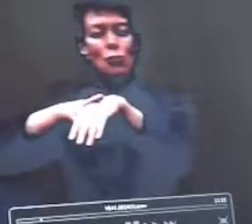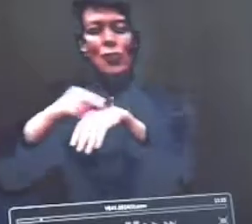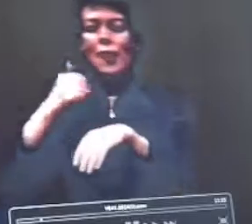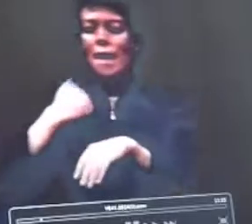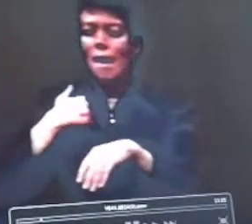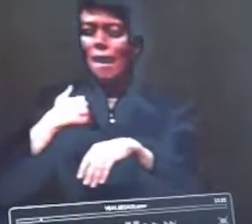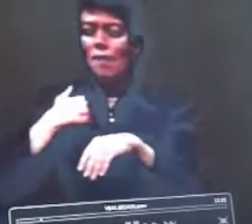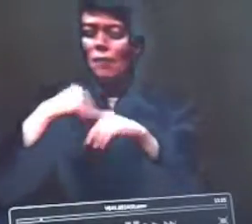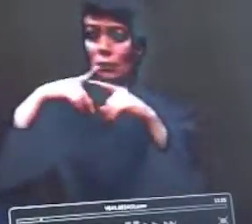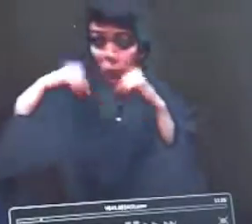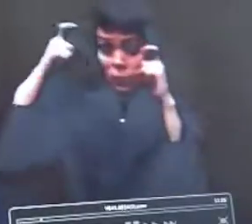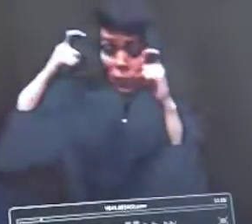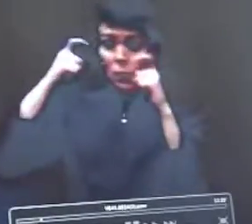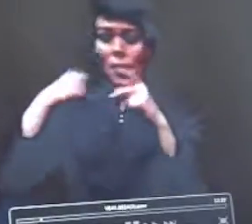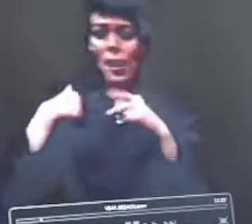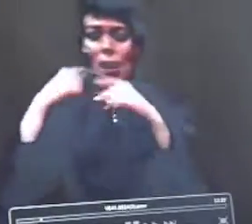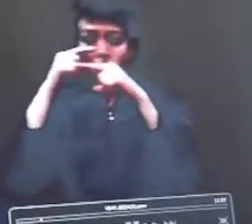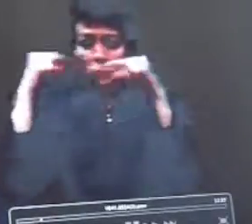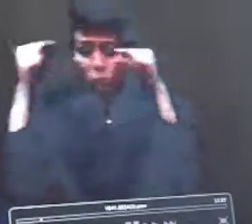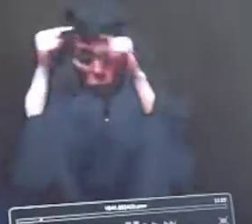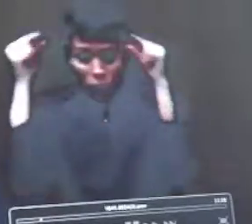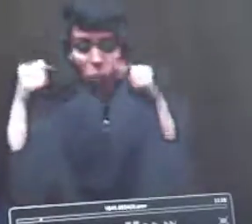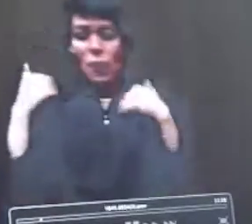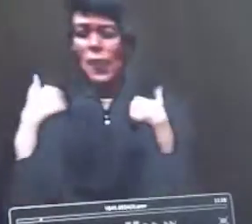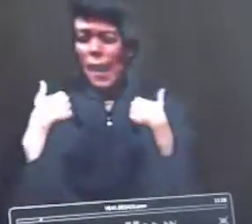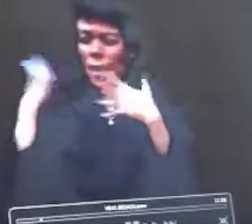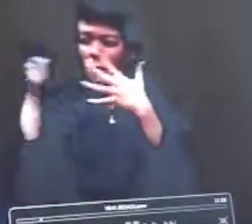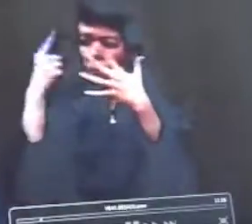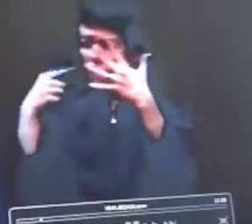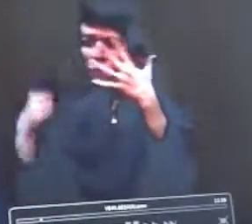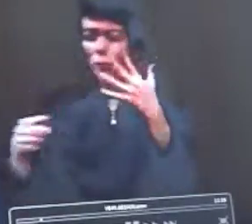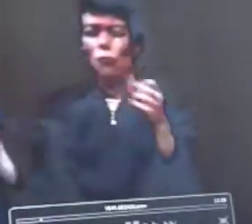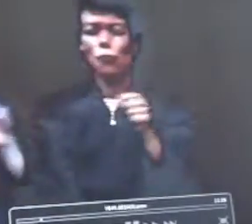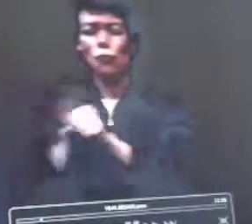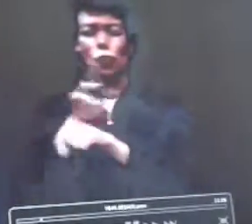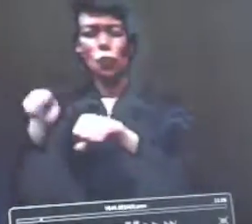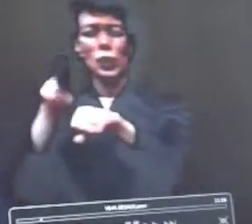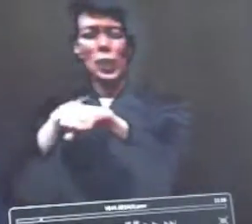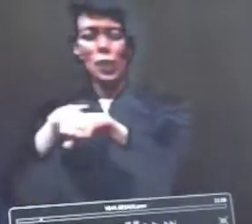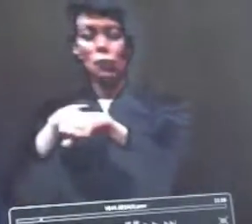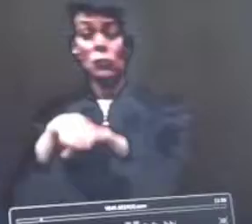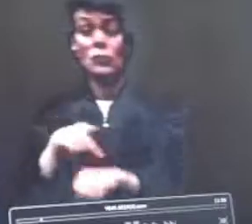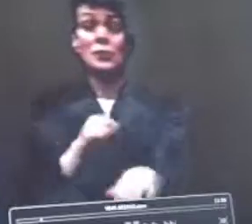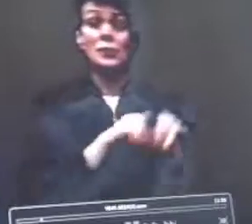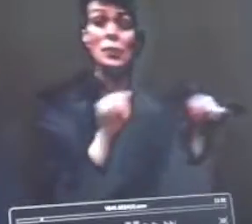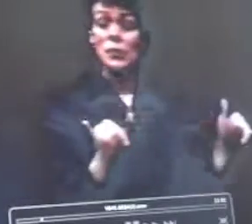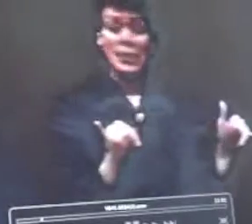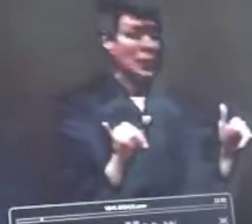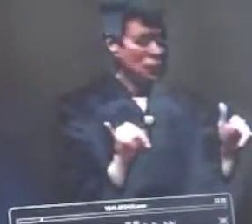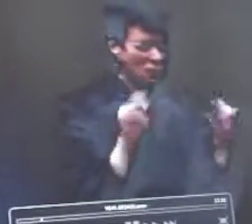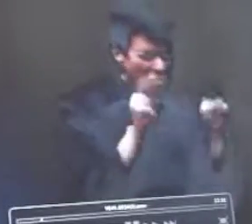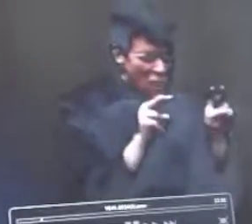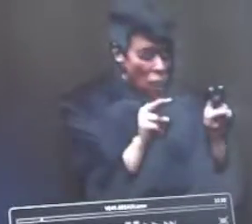interpreter using natural ASL features like facial expression, and